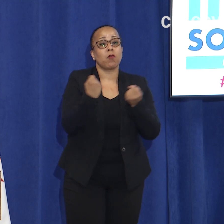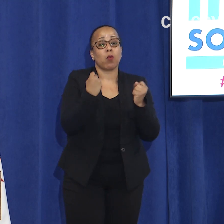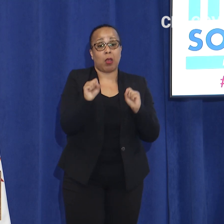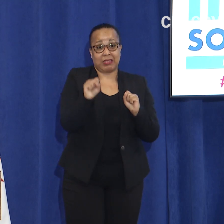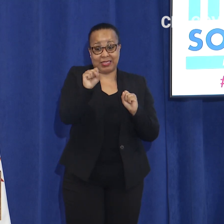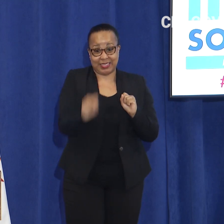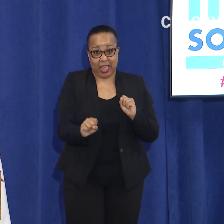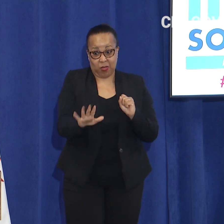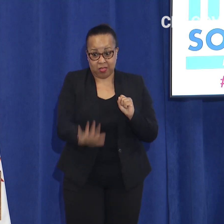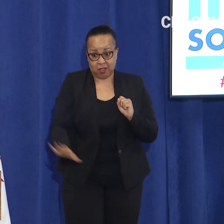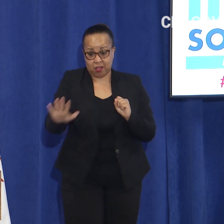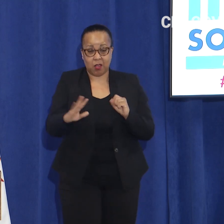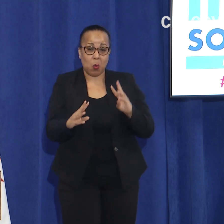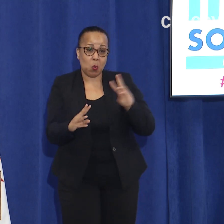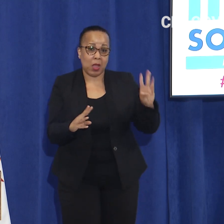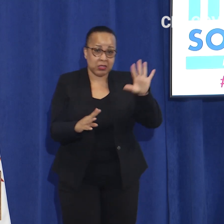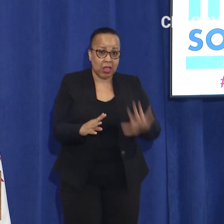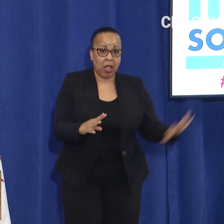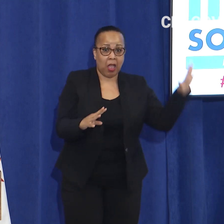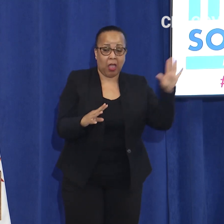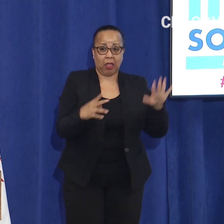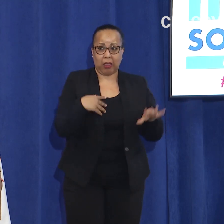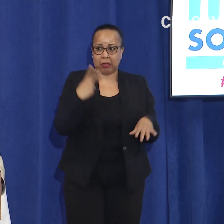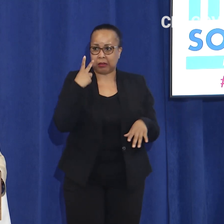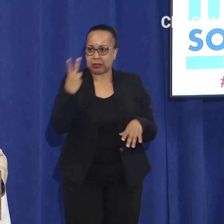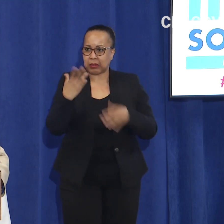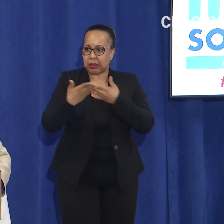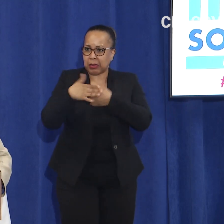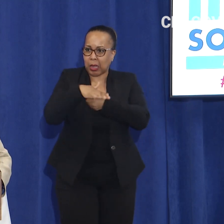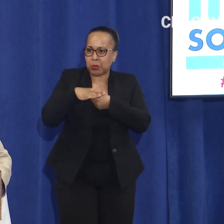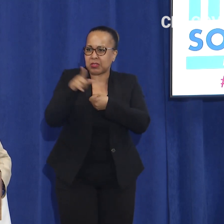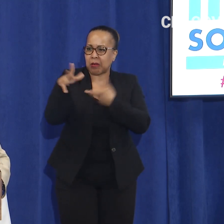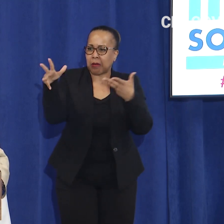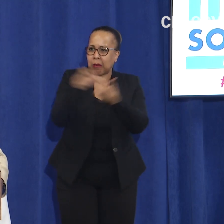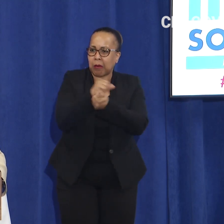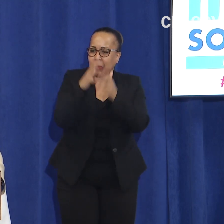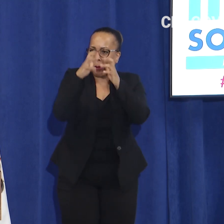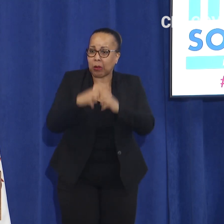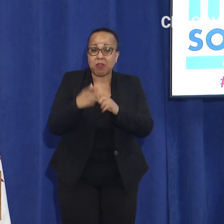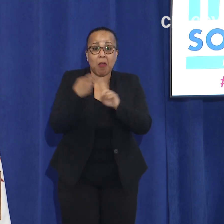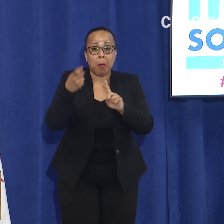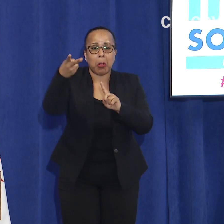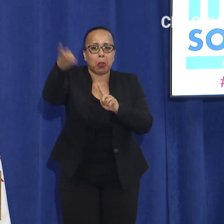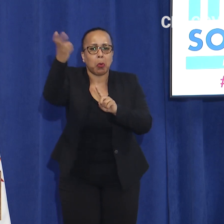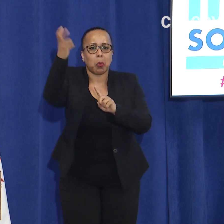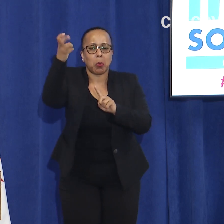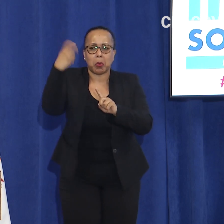South and West Side, seeing neighborhoods devastated by looting,